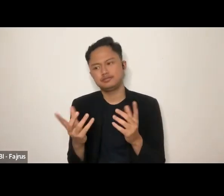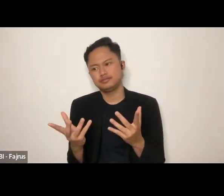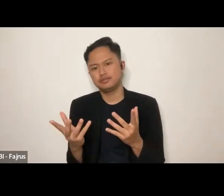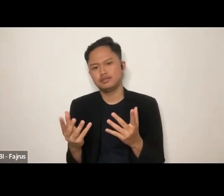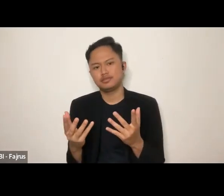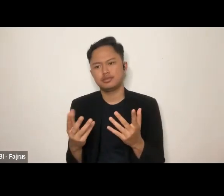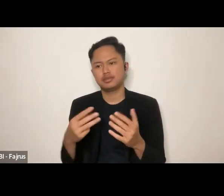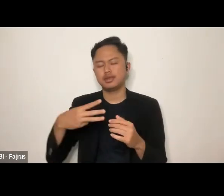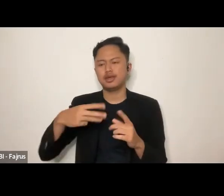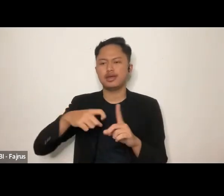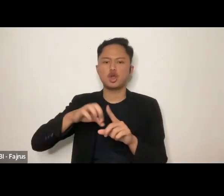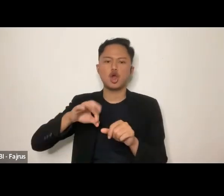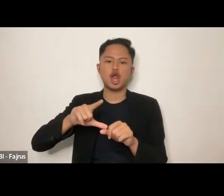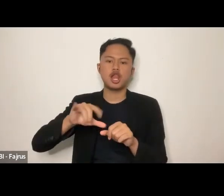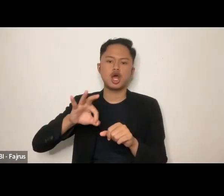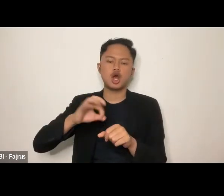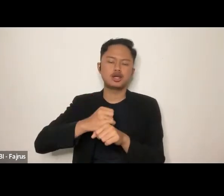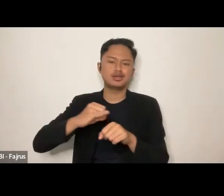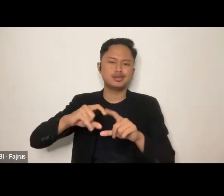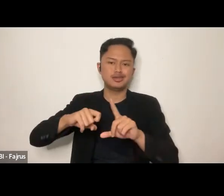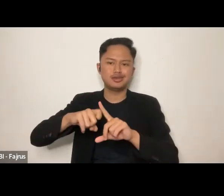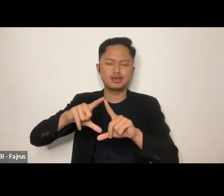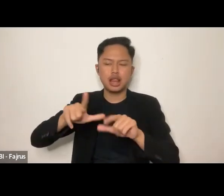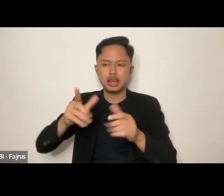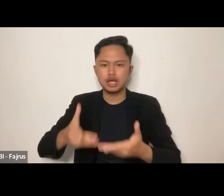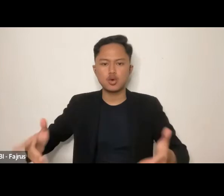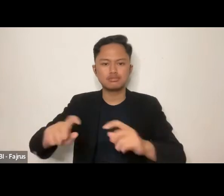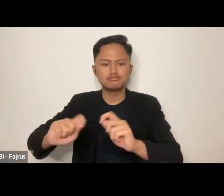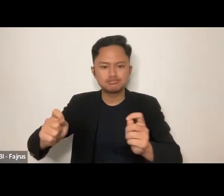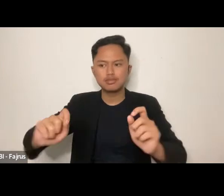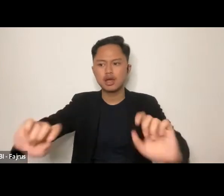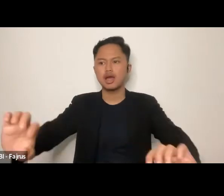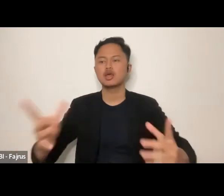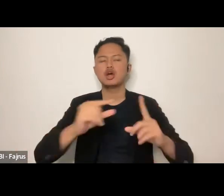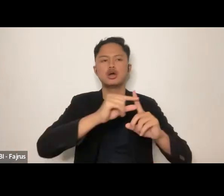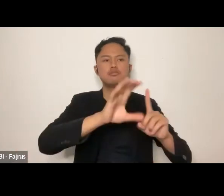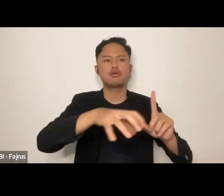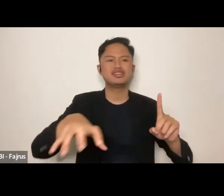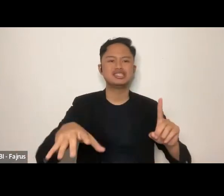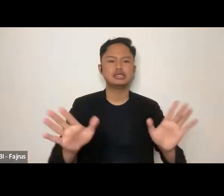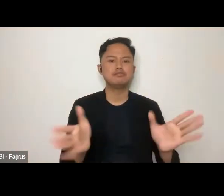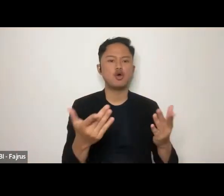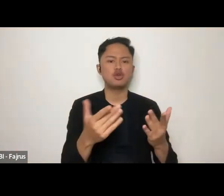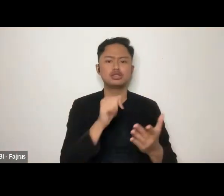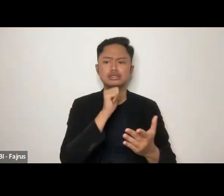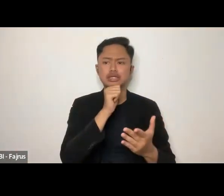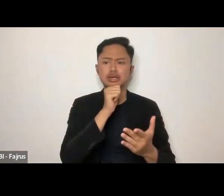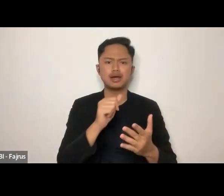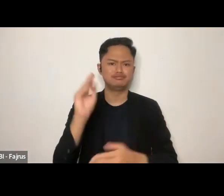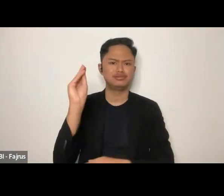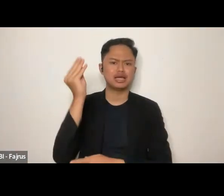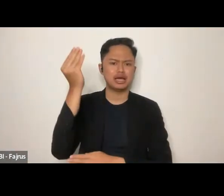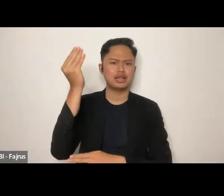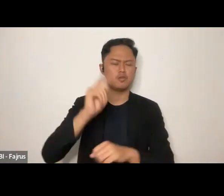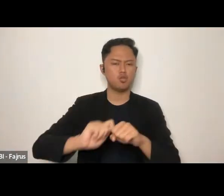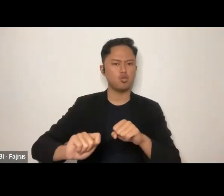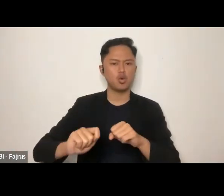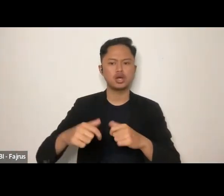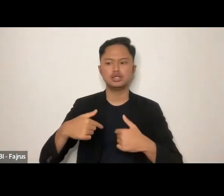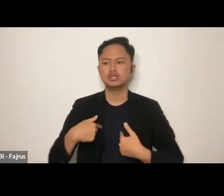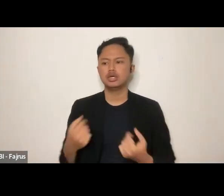ecological destruction, we have new provinces created by Jakarta that will endanger our